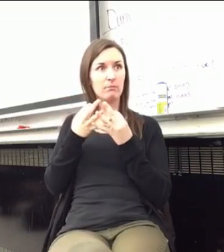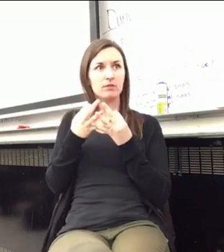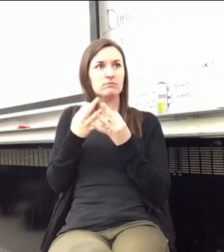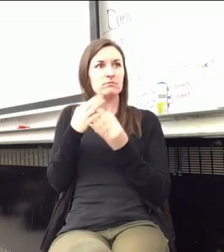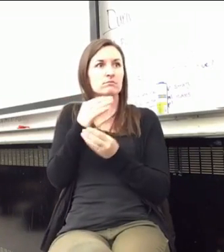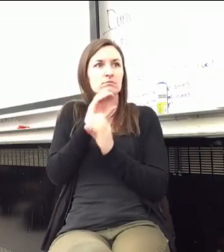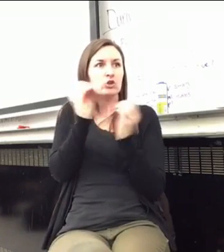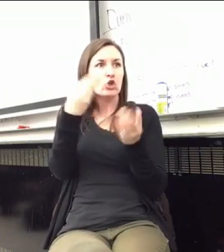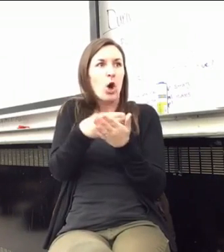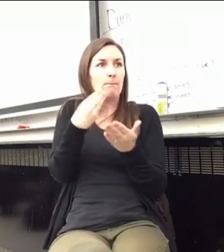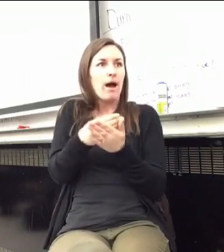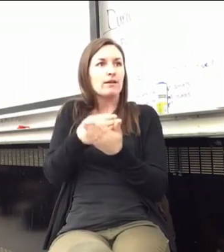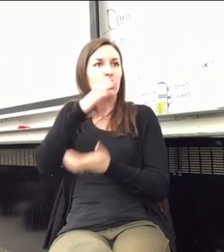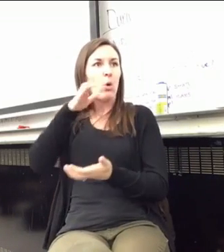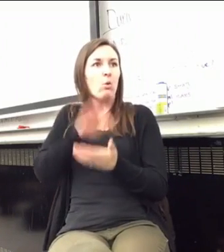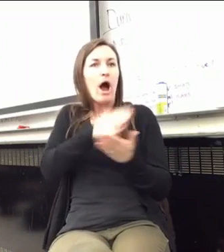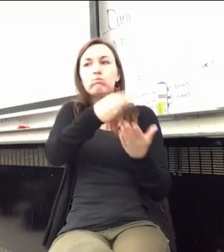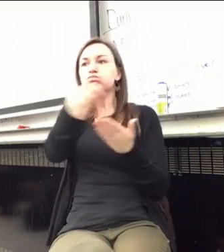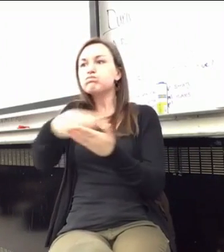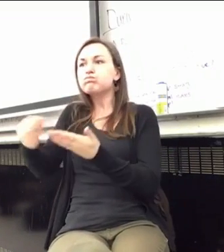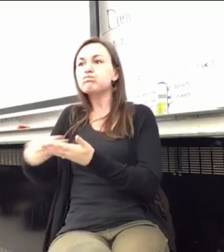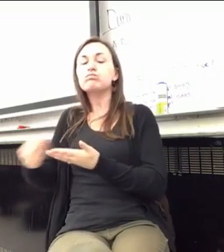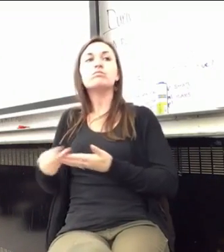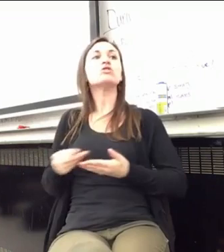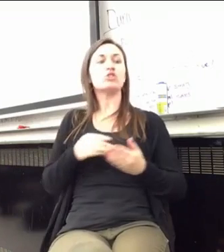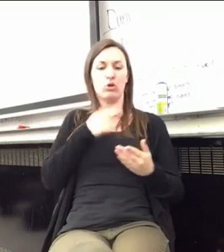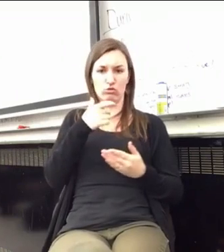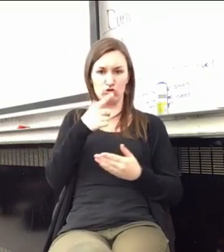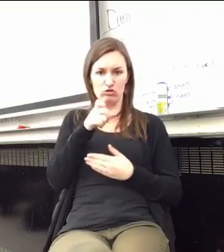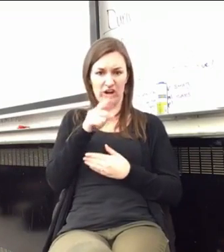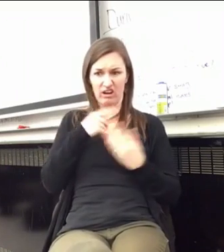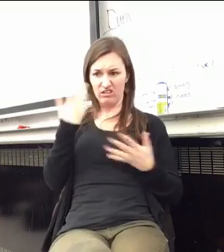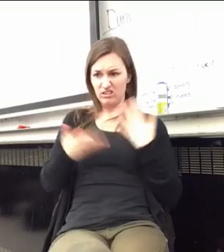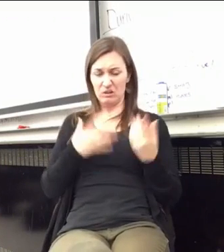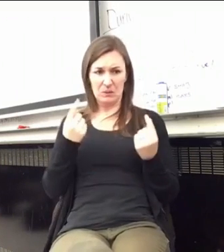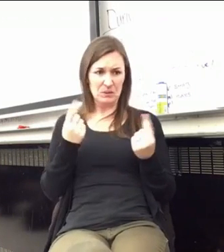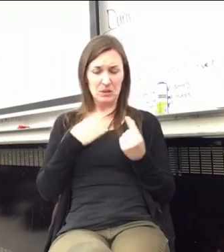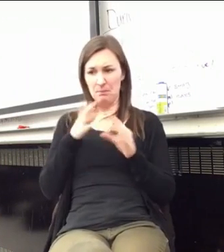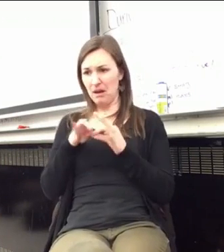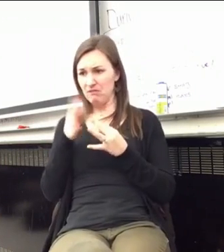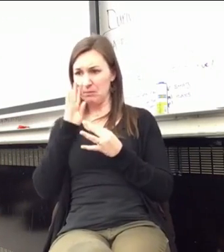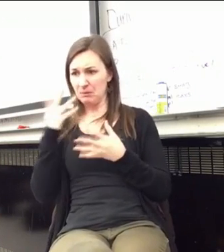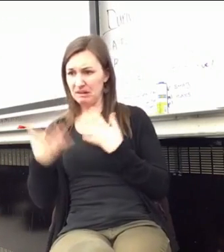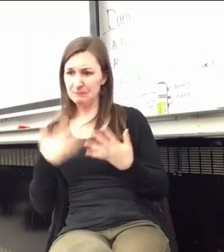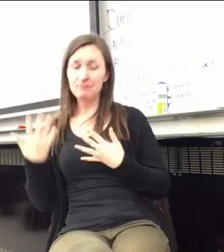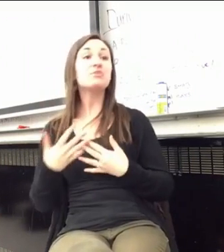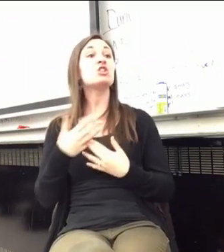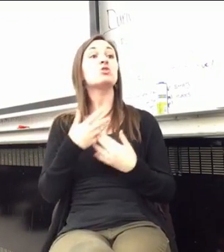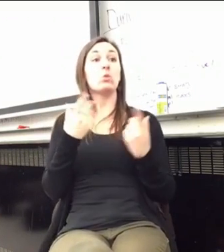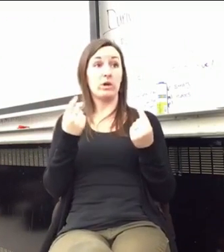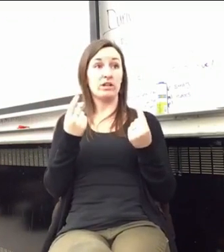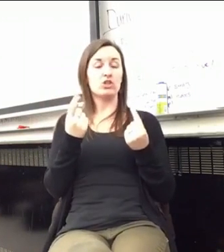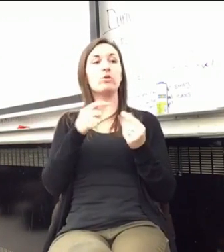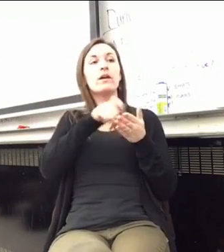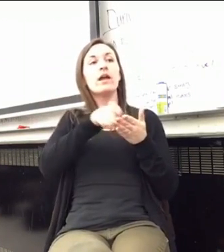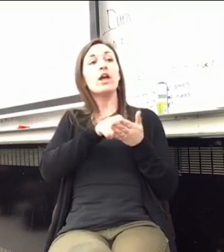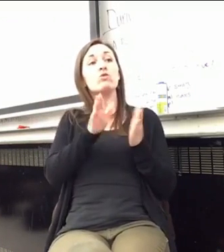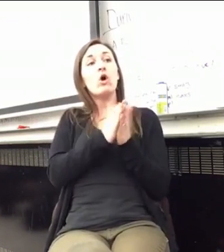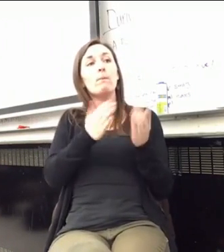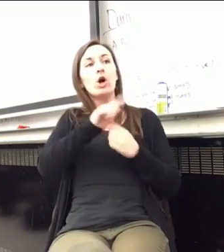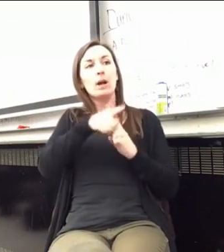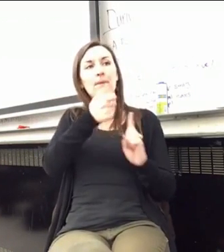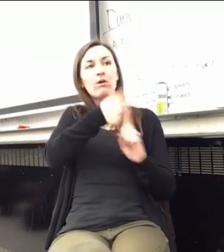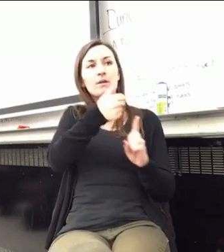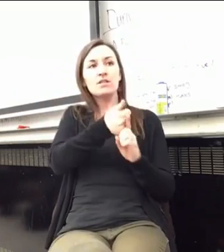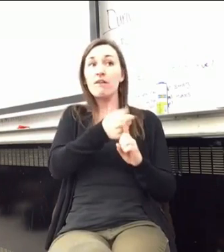he decides to create a memoir. So he writes a book about himself, which he absolutely hated and despised, but he did it for his family. He also disses a lot